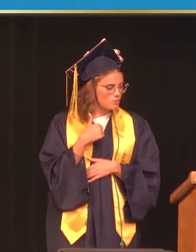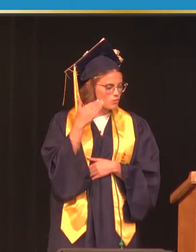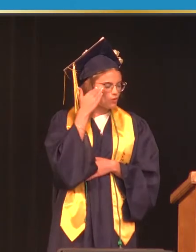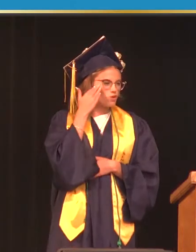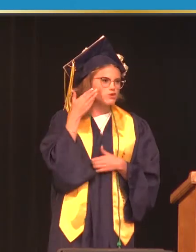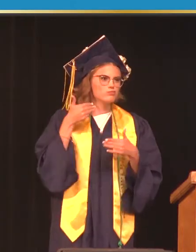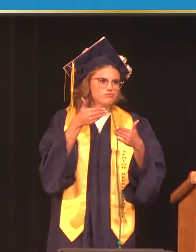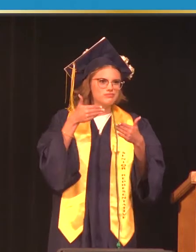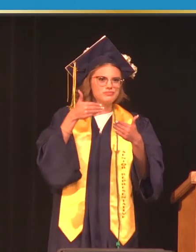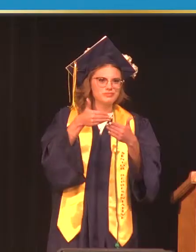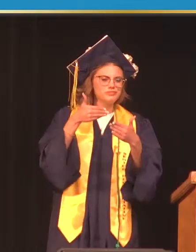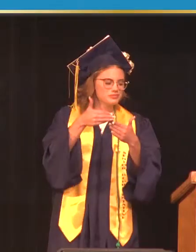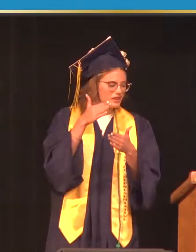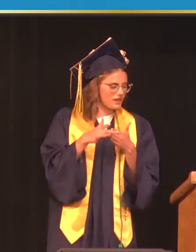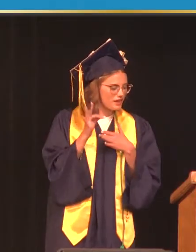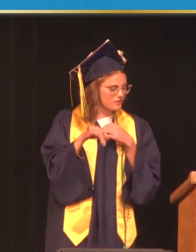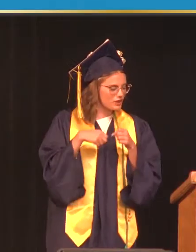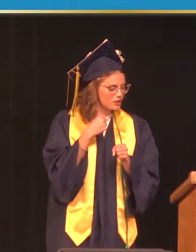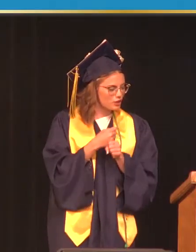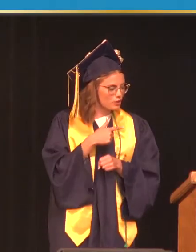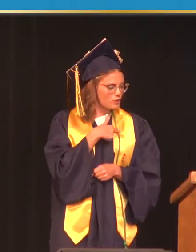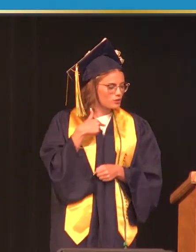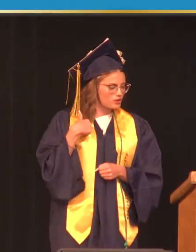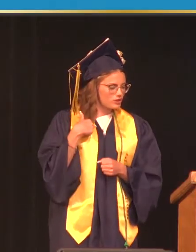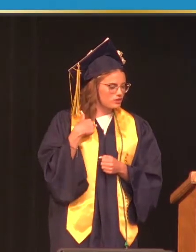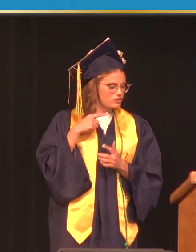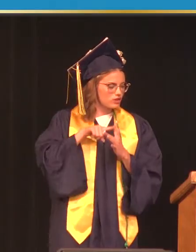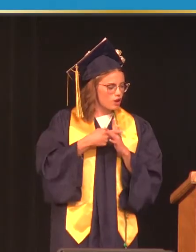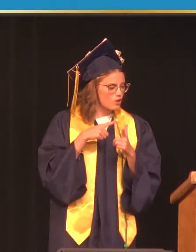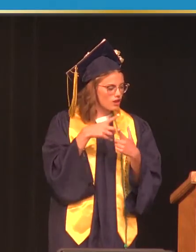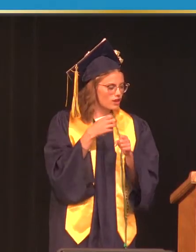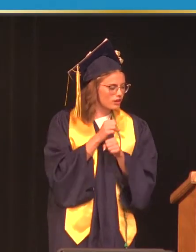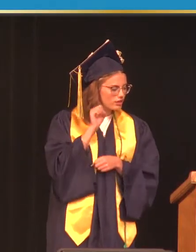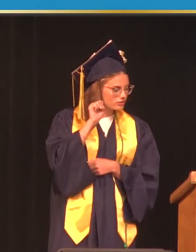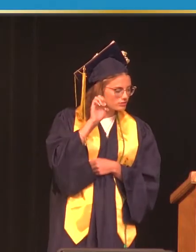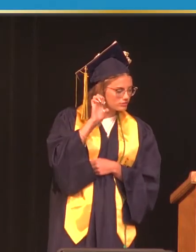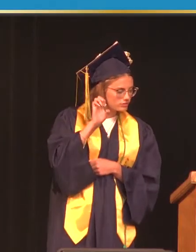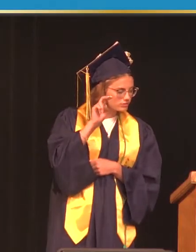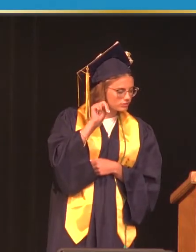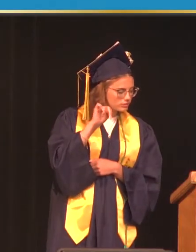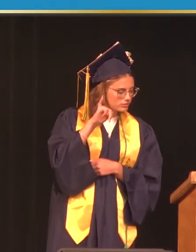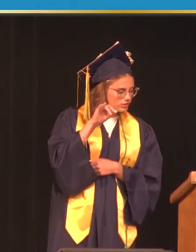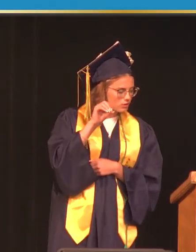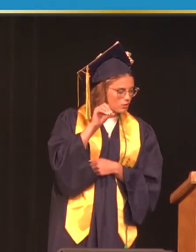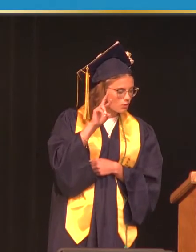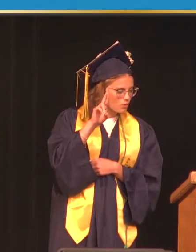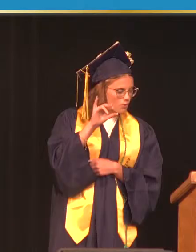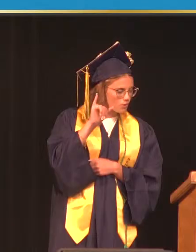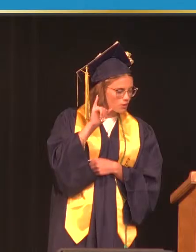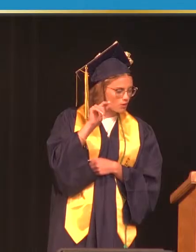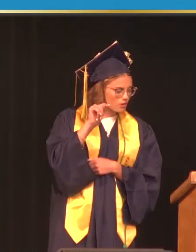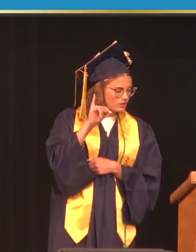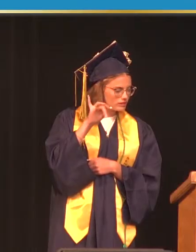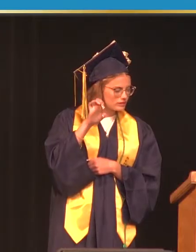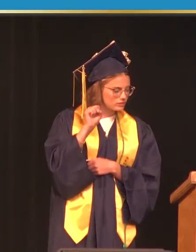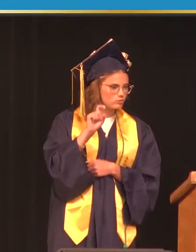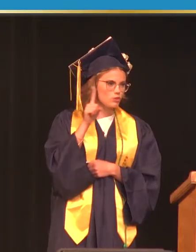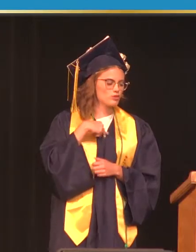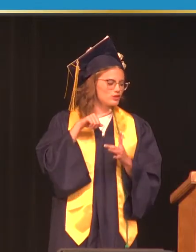us seniors. I know that as we approached the end of the year, we started to get a little bit of